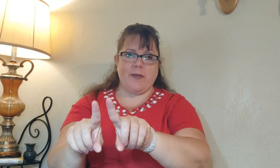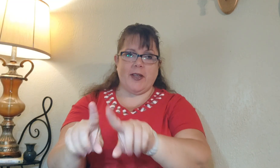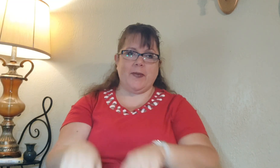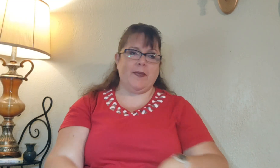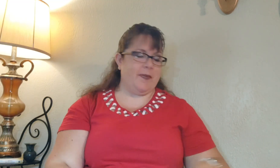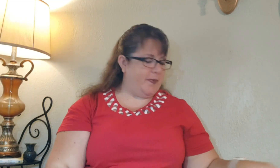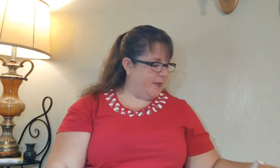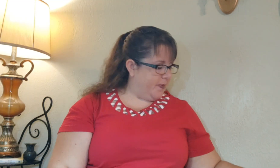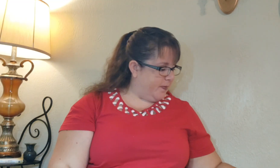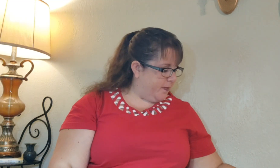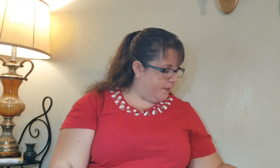agreement.